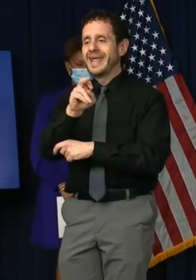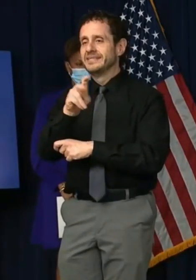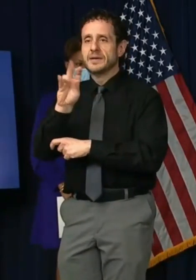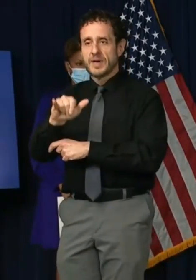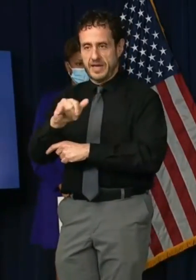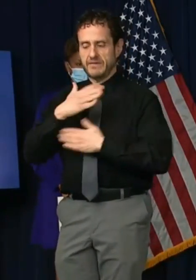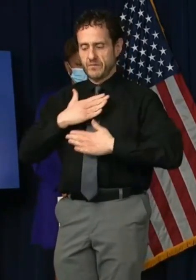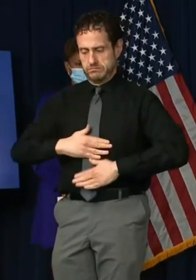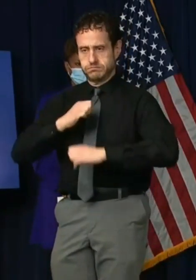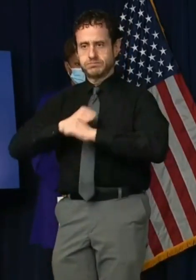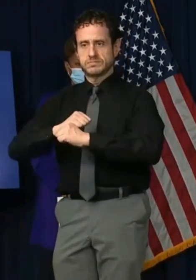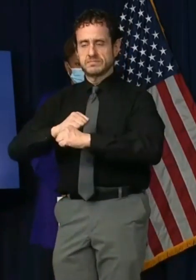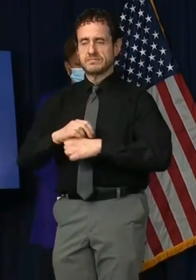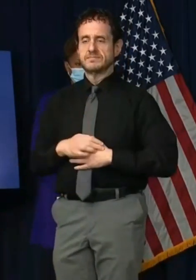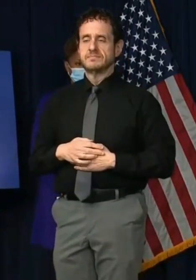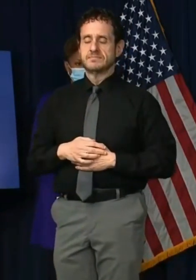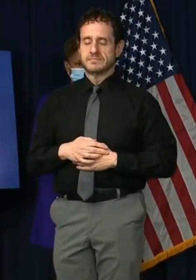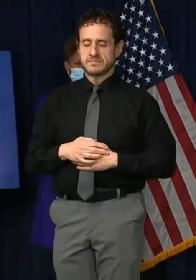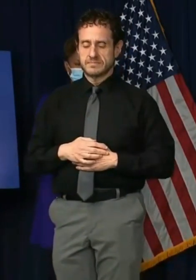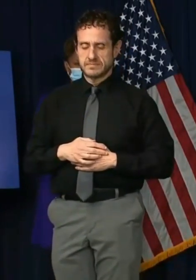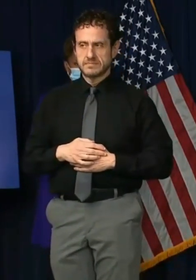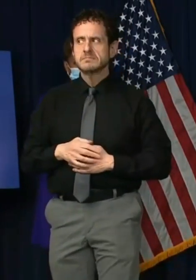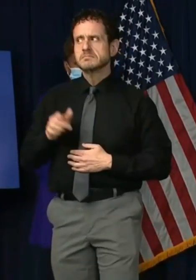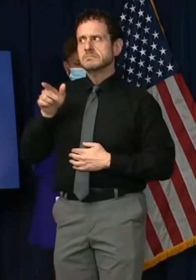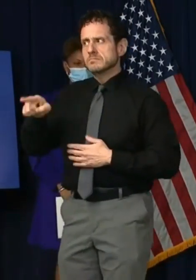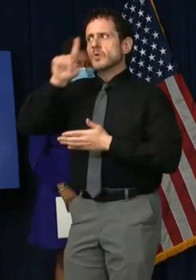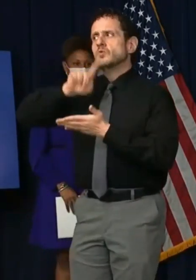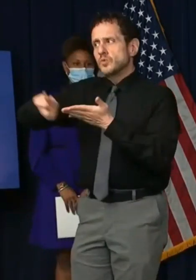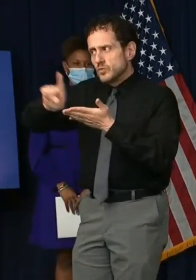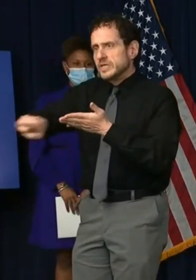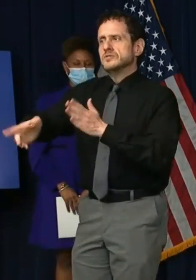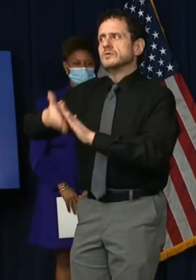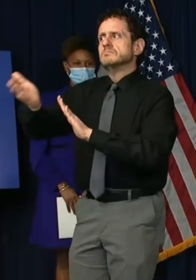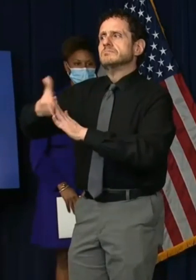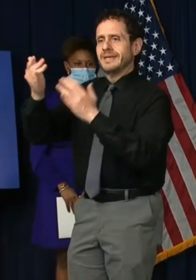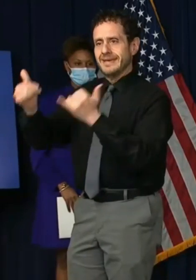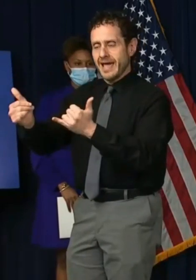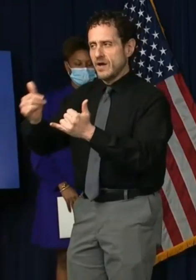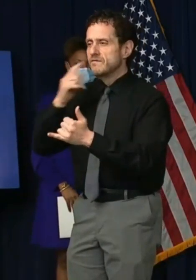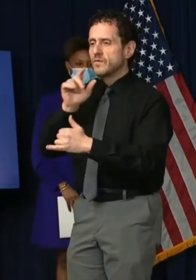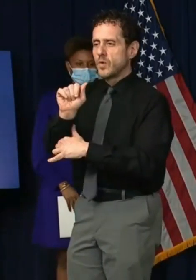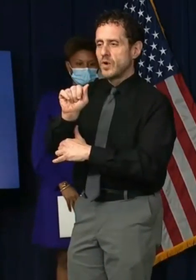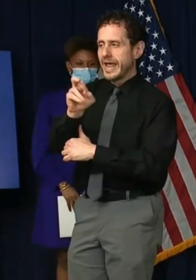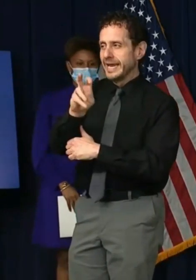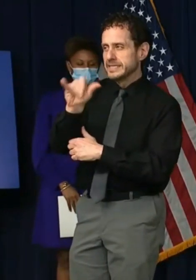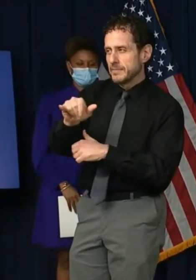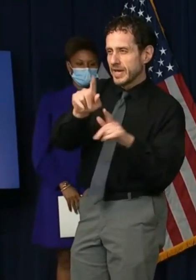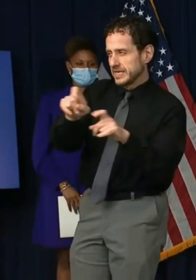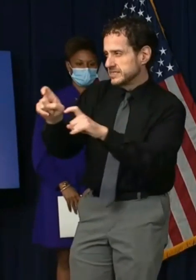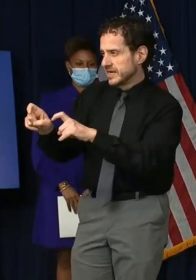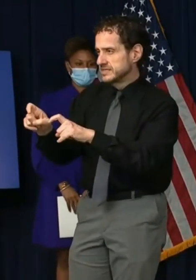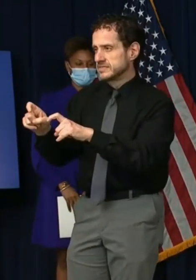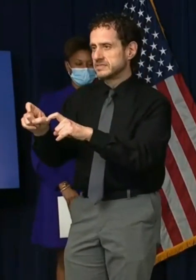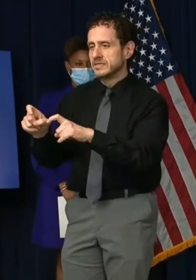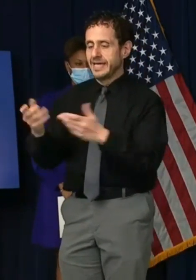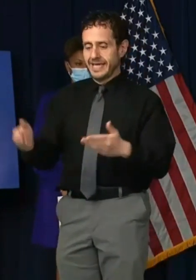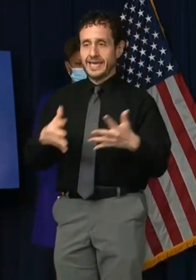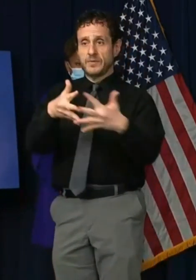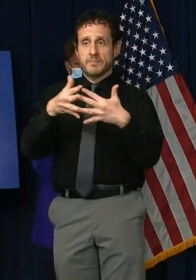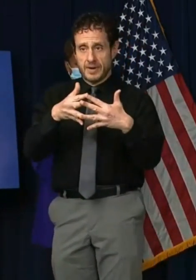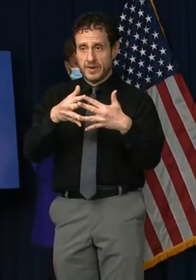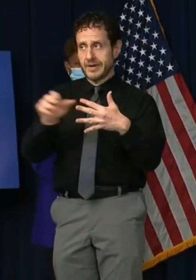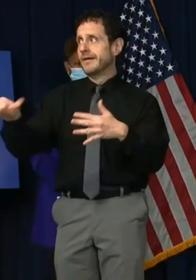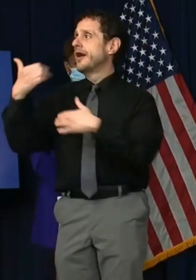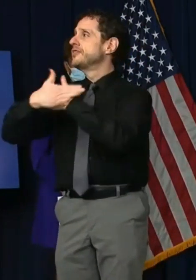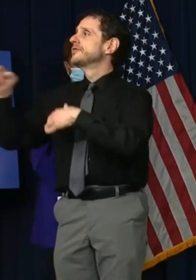antibodies. There are active validation studies for antibodies tests across the nation and the world, as well as